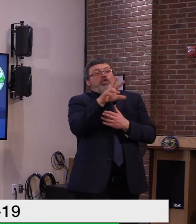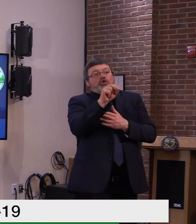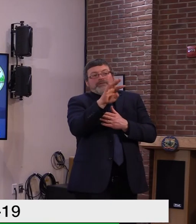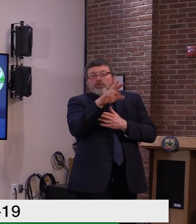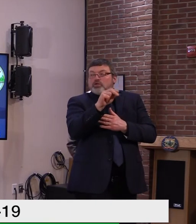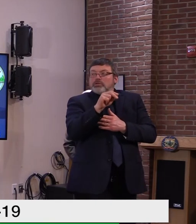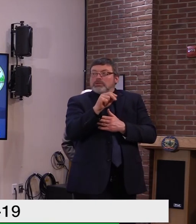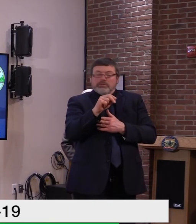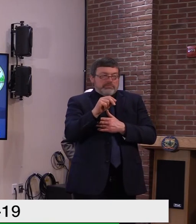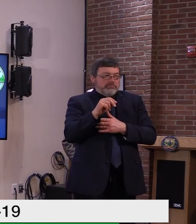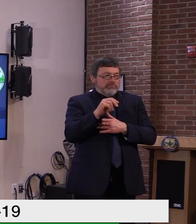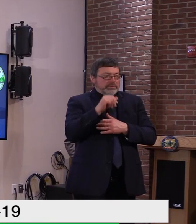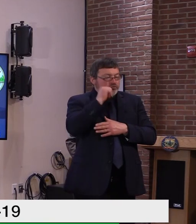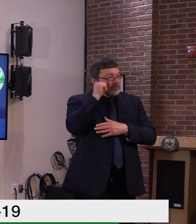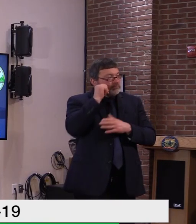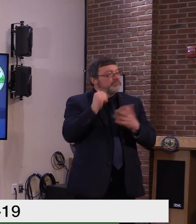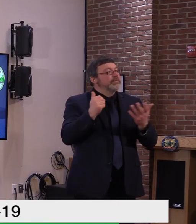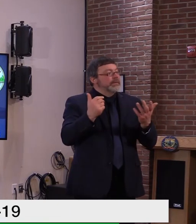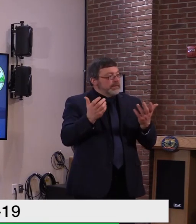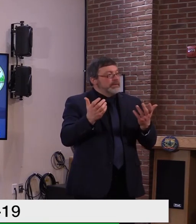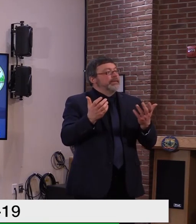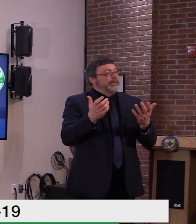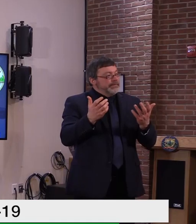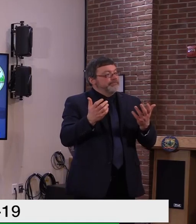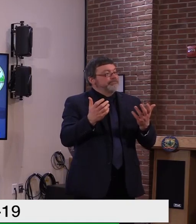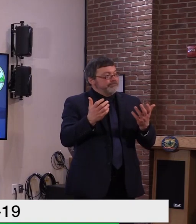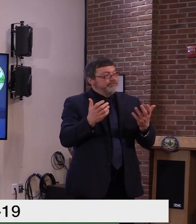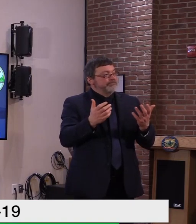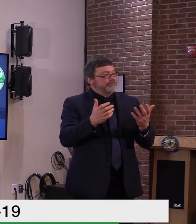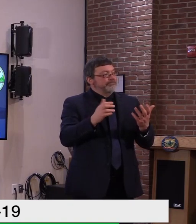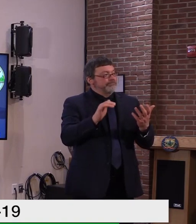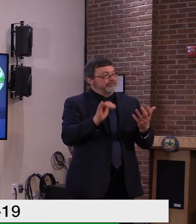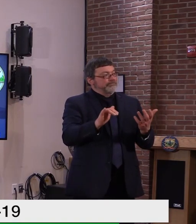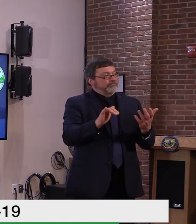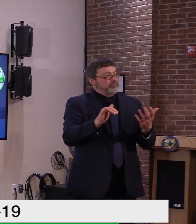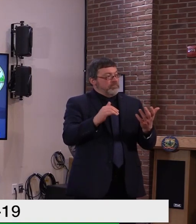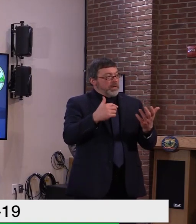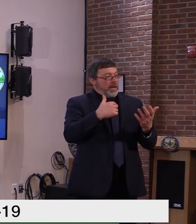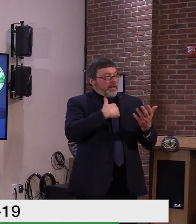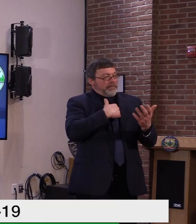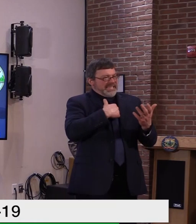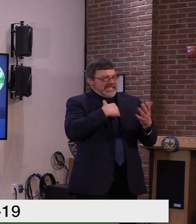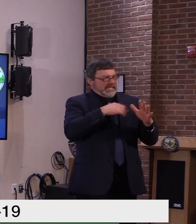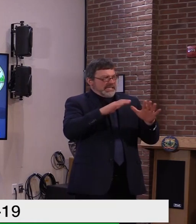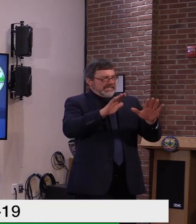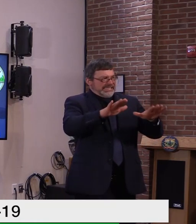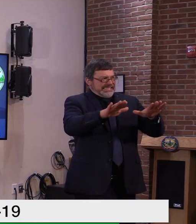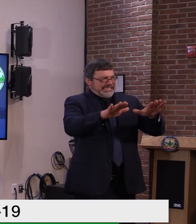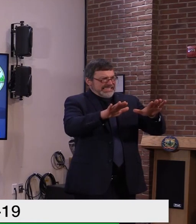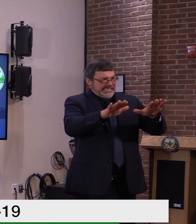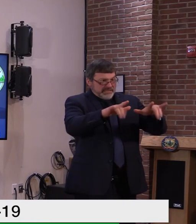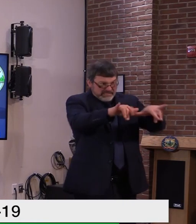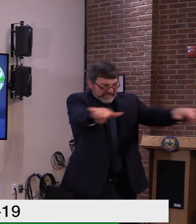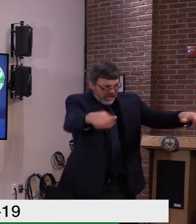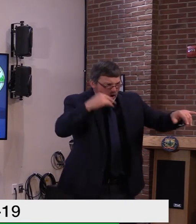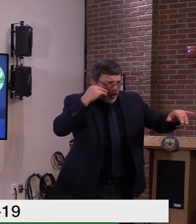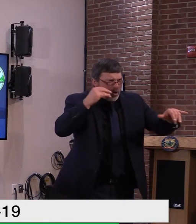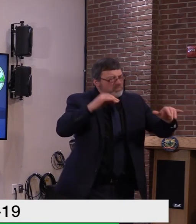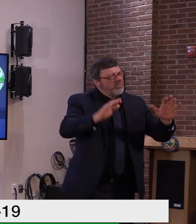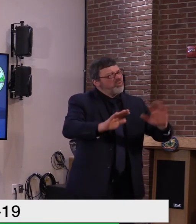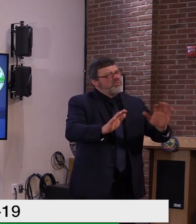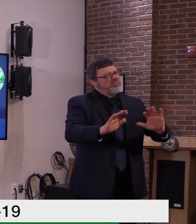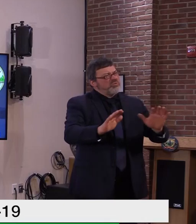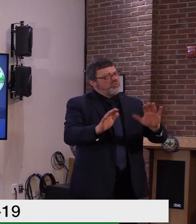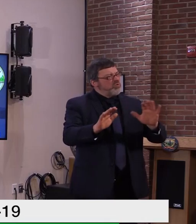avoid going out of their house or going to a specific location. And I would definitely reinforce what you just said, which